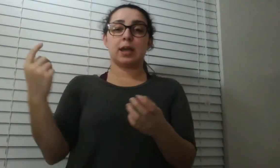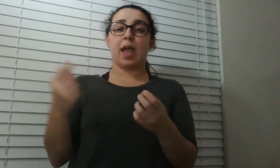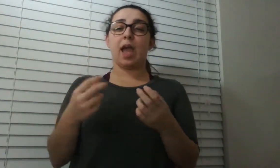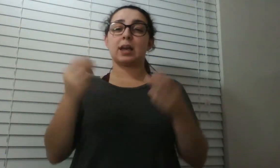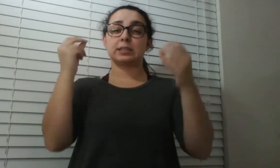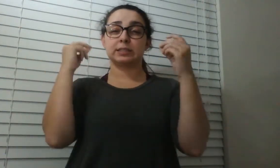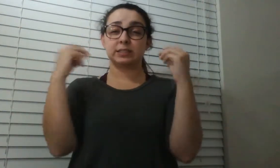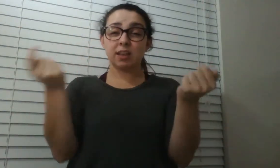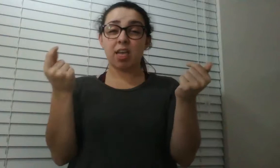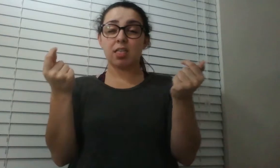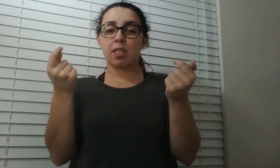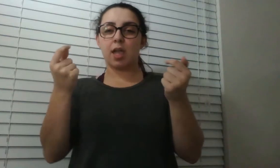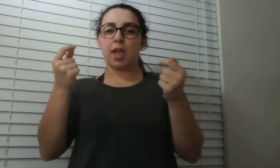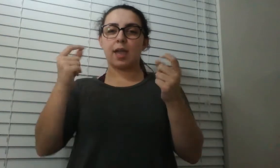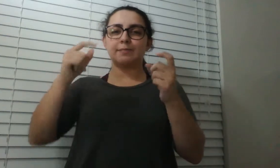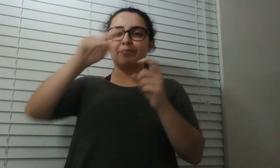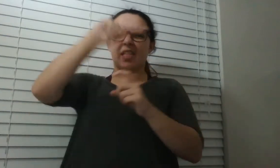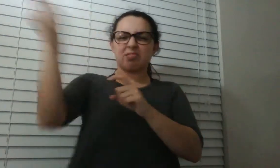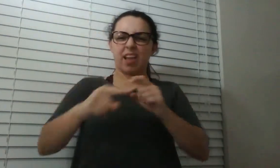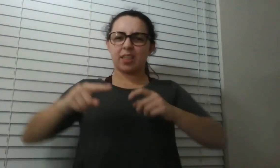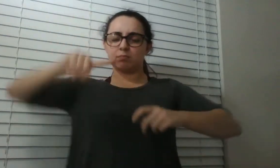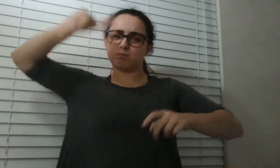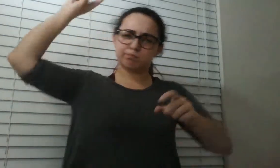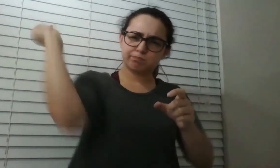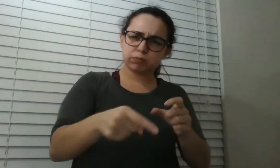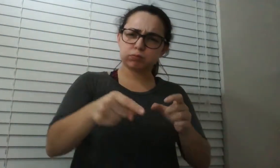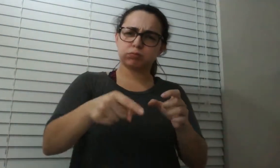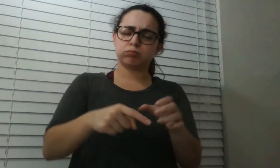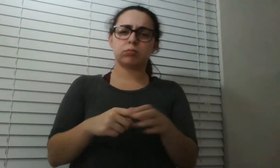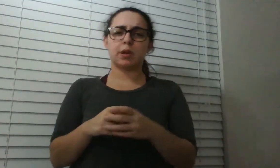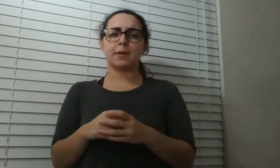a bolt of lightning comes out of the sky and kills you. And then,